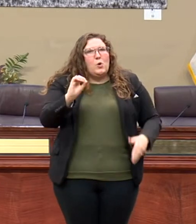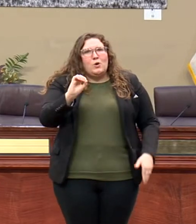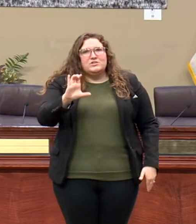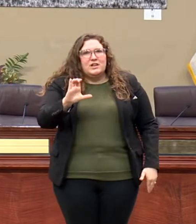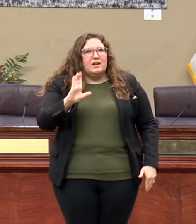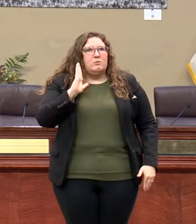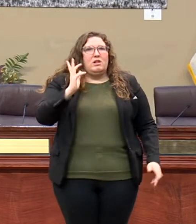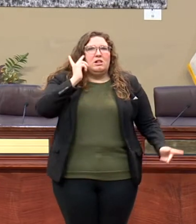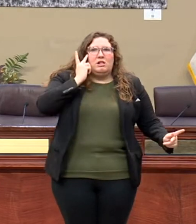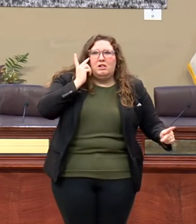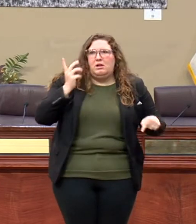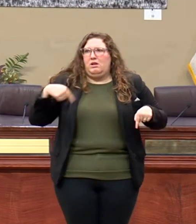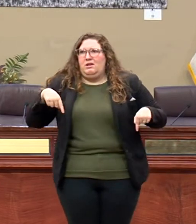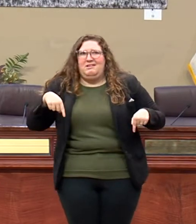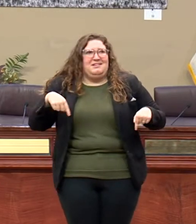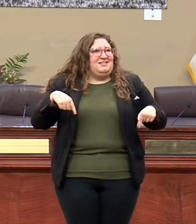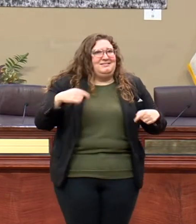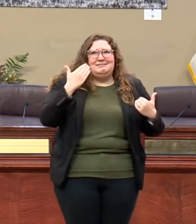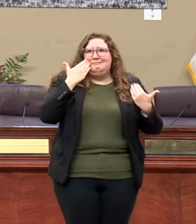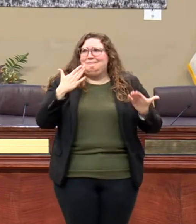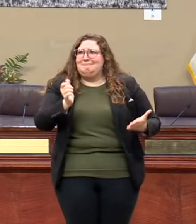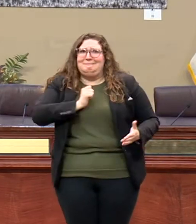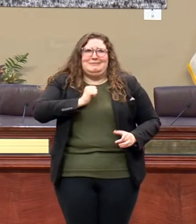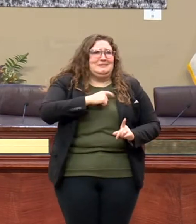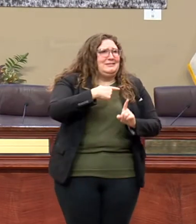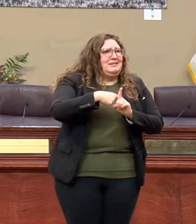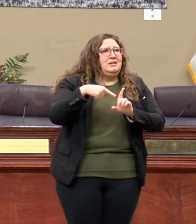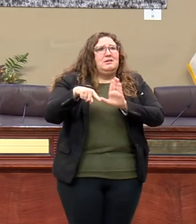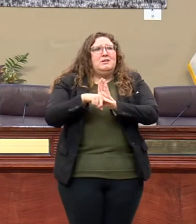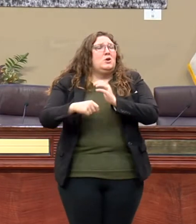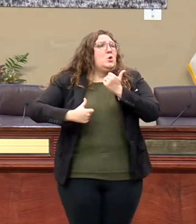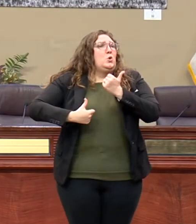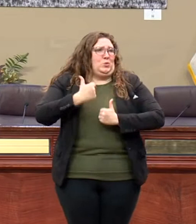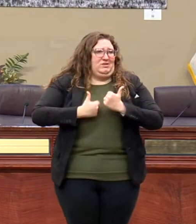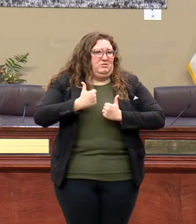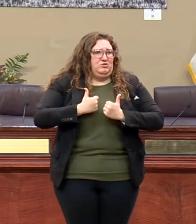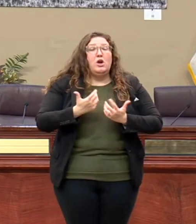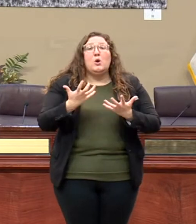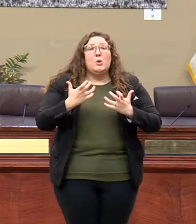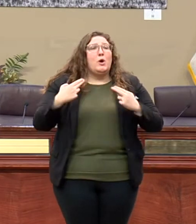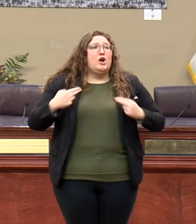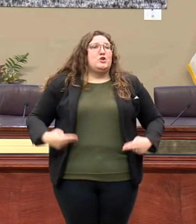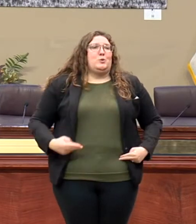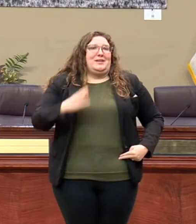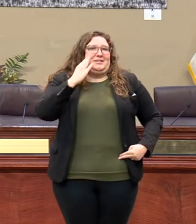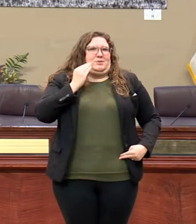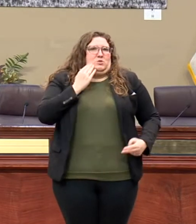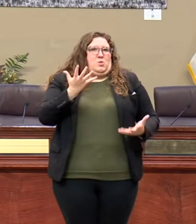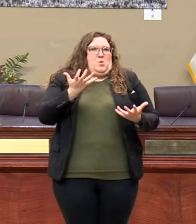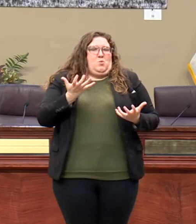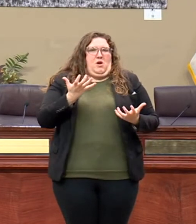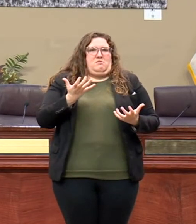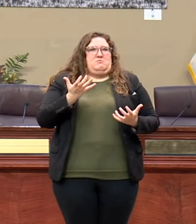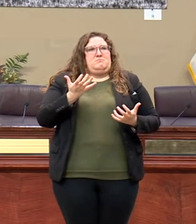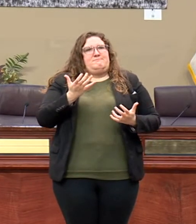to make certain that we help manage the human experience for our residents here in Orange County.